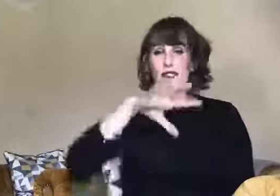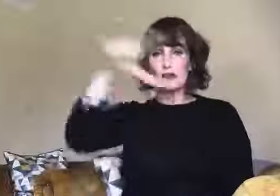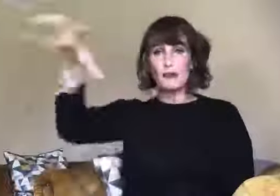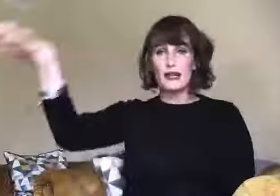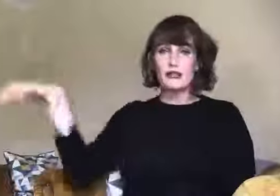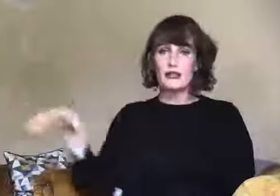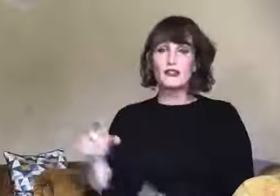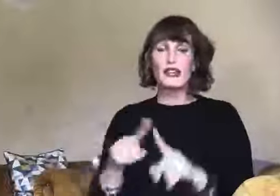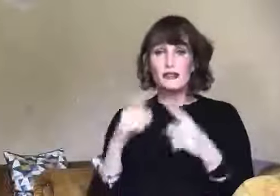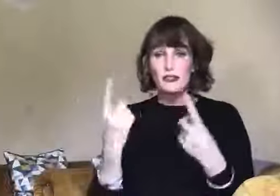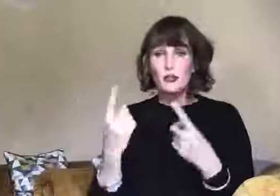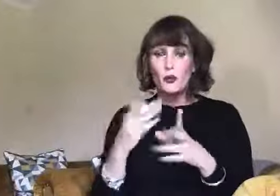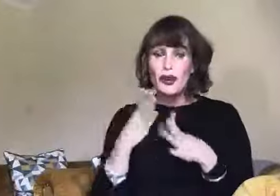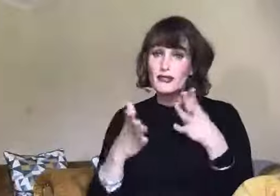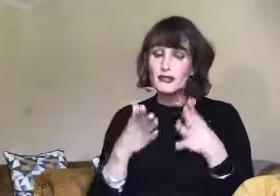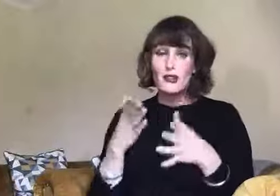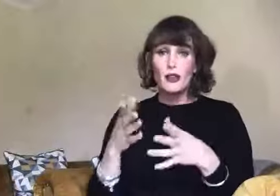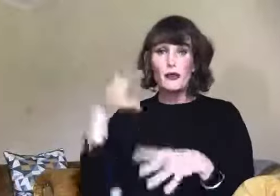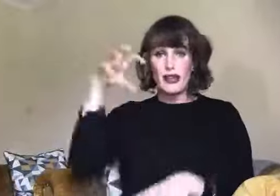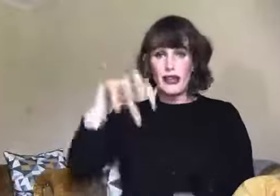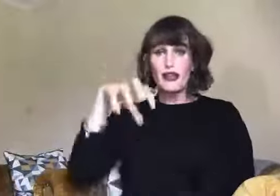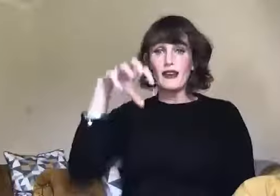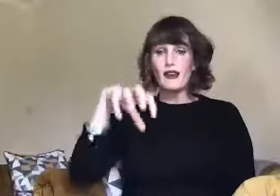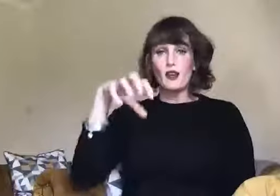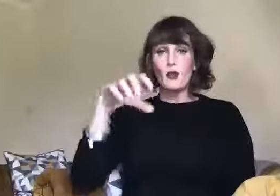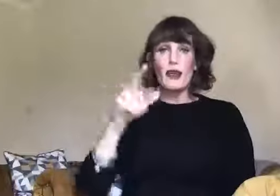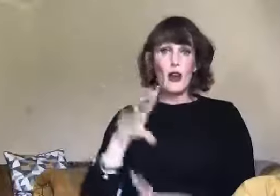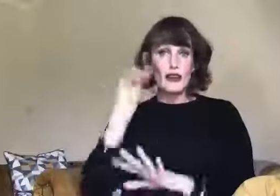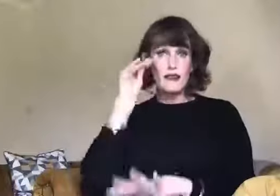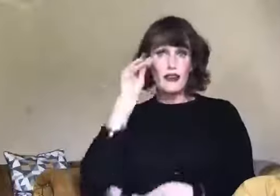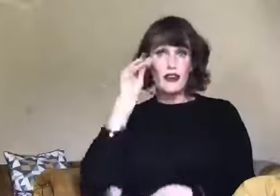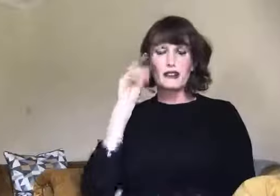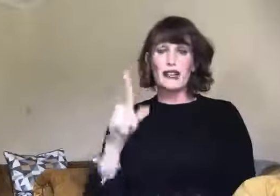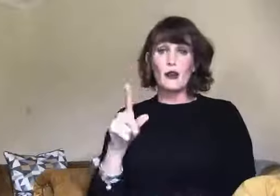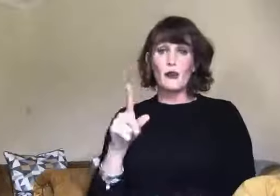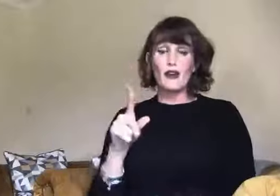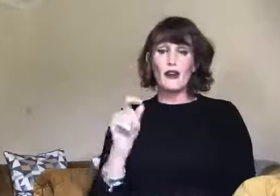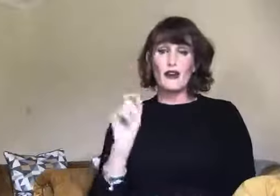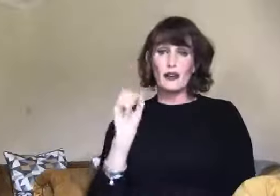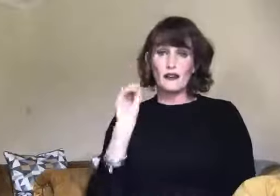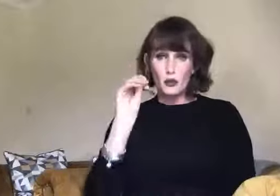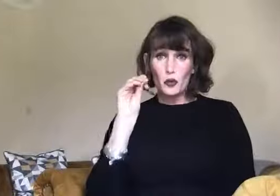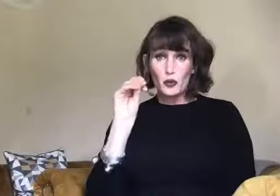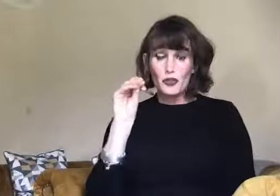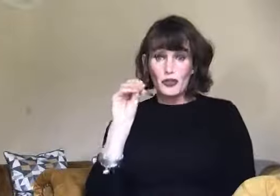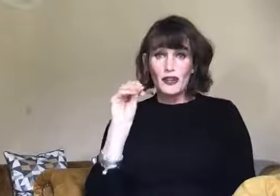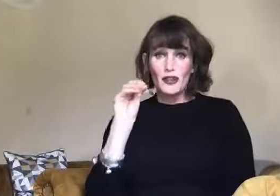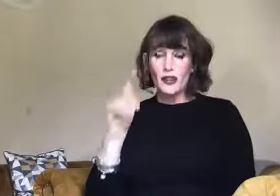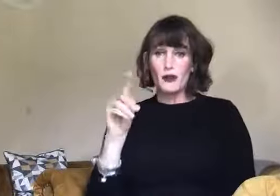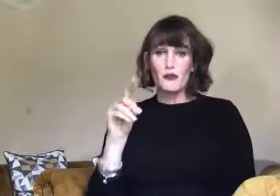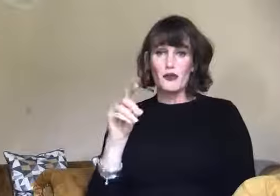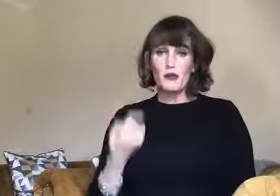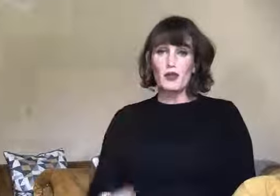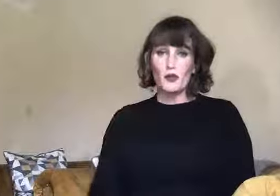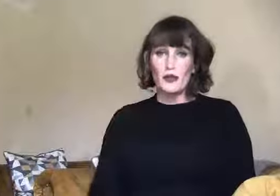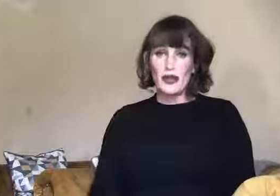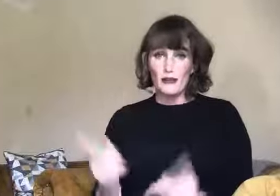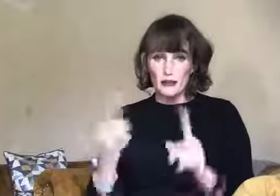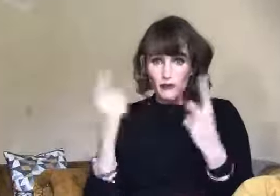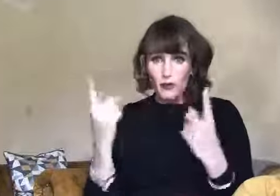different places, you have different ways. But here, where I have learned and where I have taught, we have the